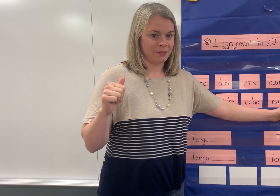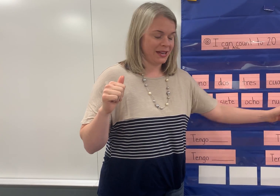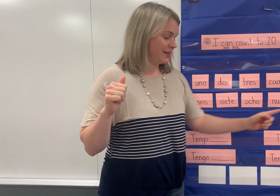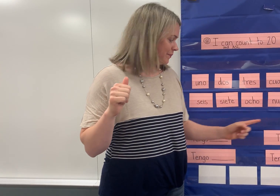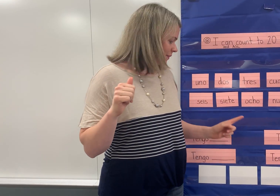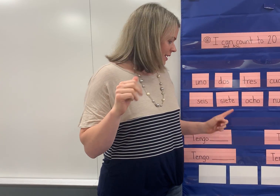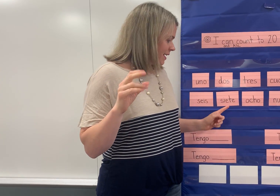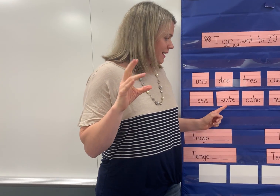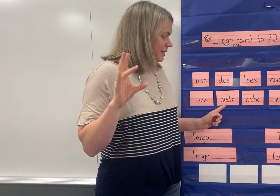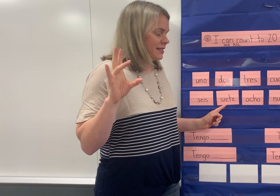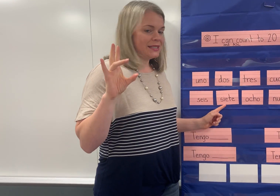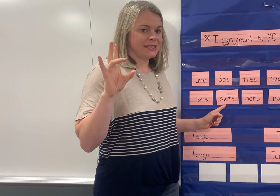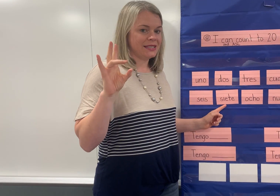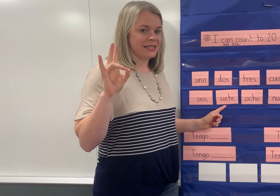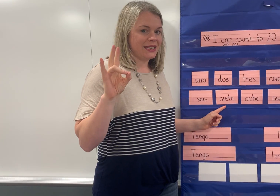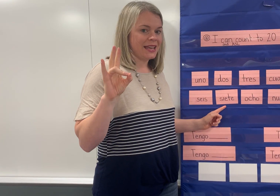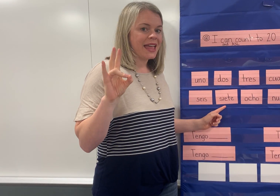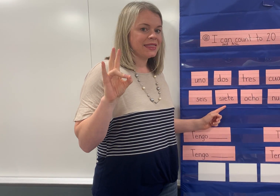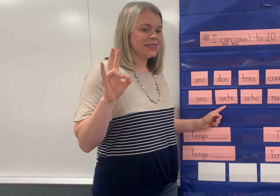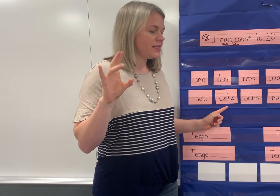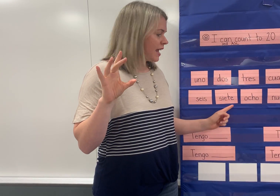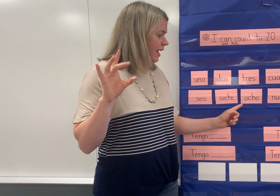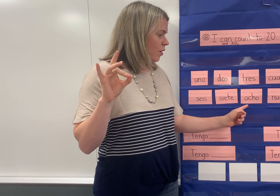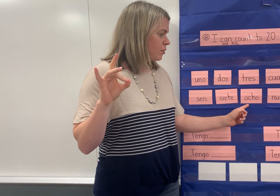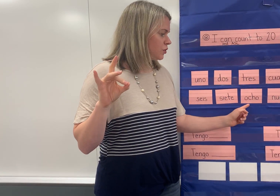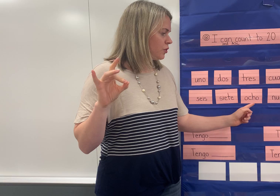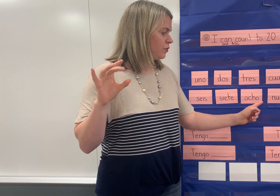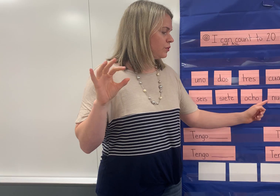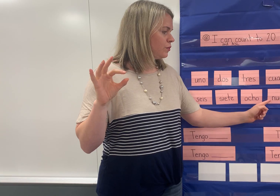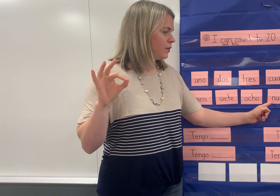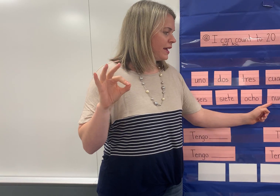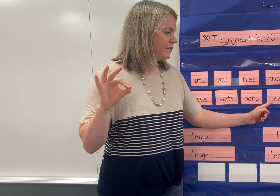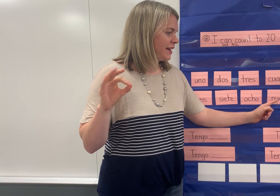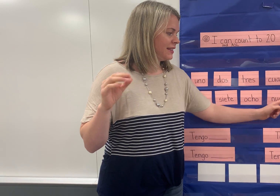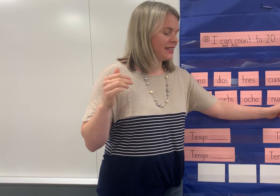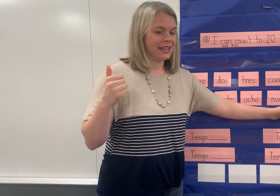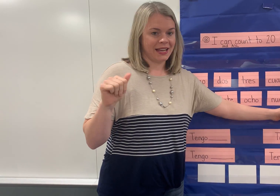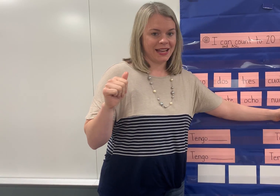me. 7, 8, 9, 10.